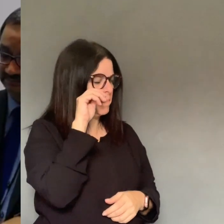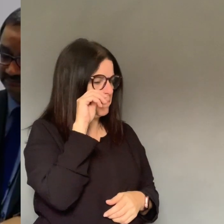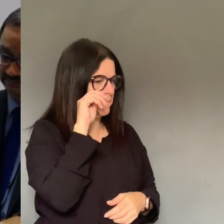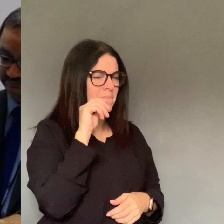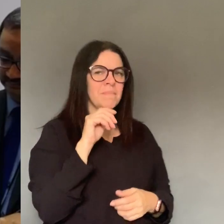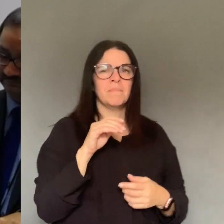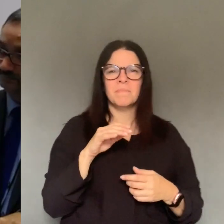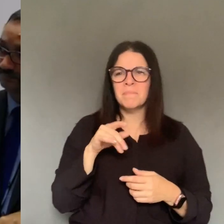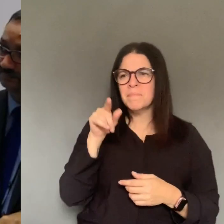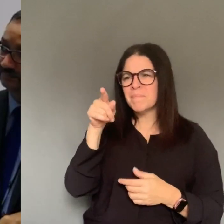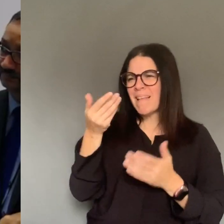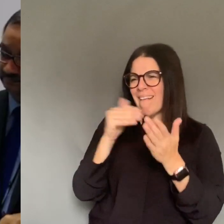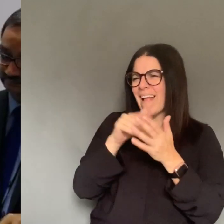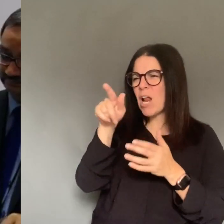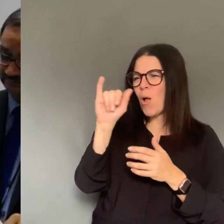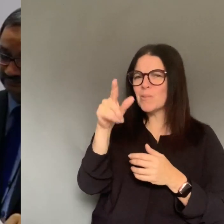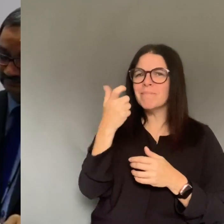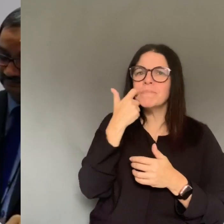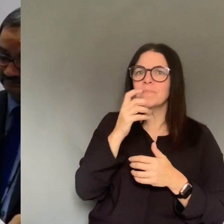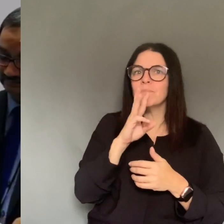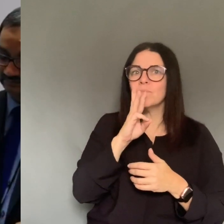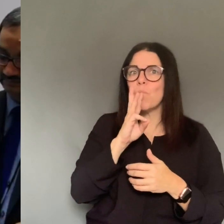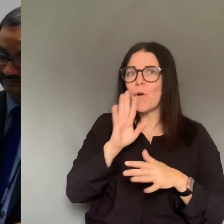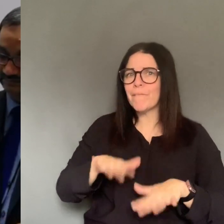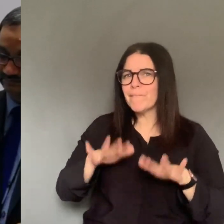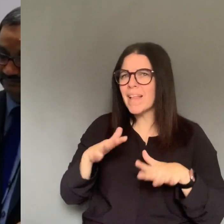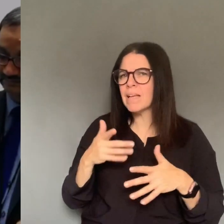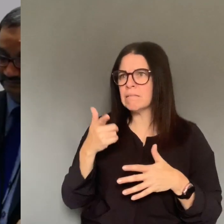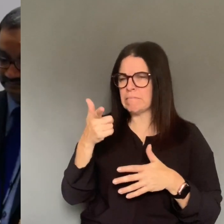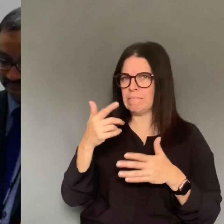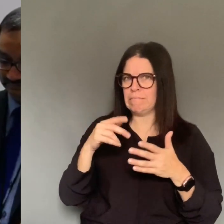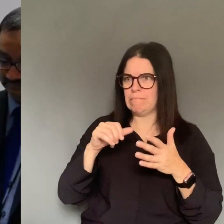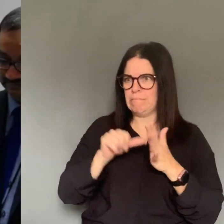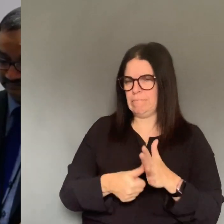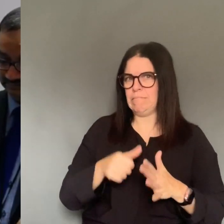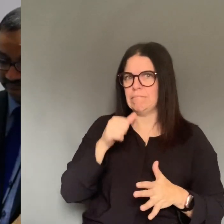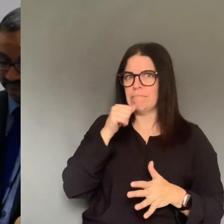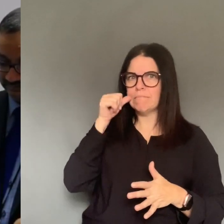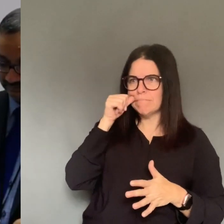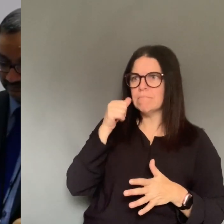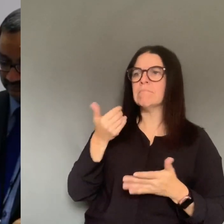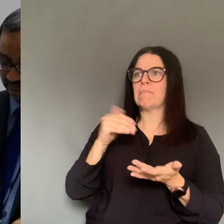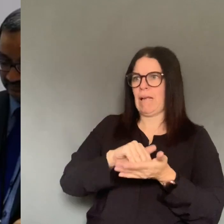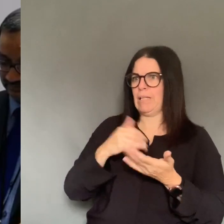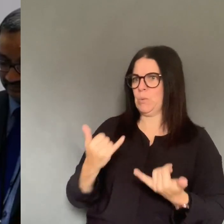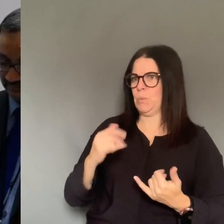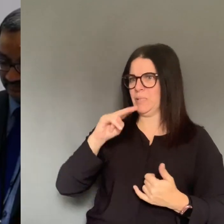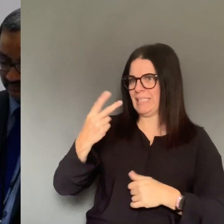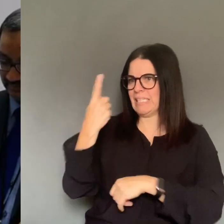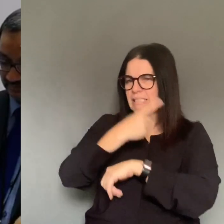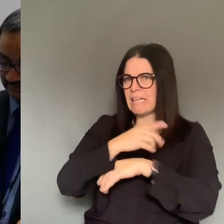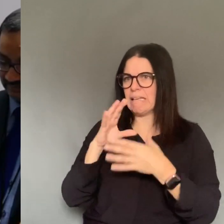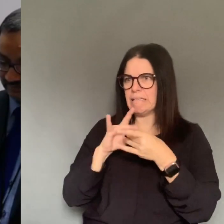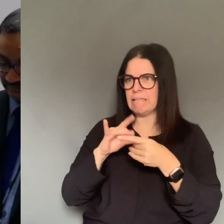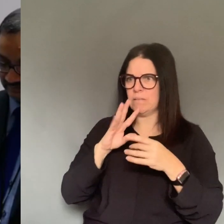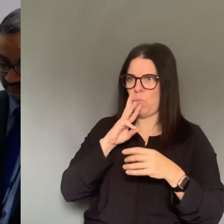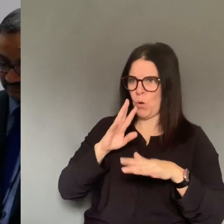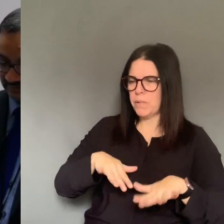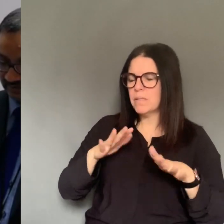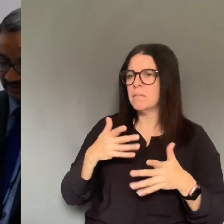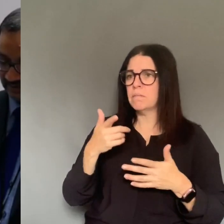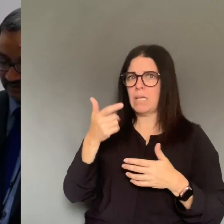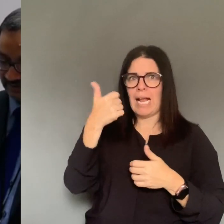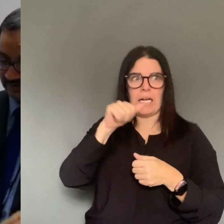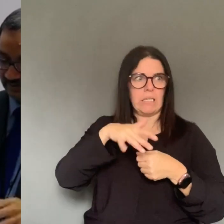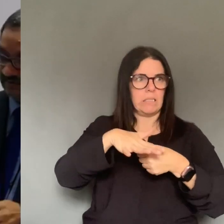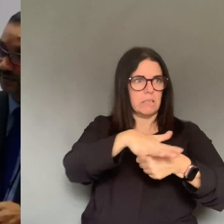flooding, and I'm just curious, is there a hot spot? Are there spots that you are concerned about, or is this kind of a blanket for the whole